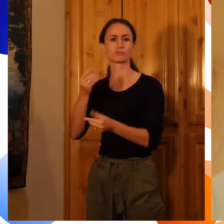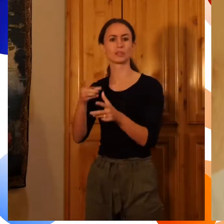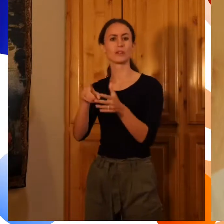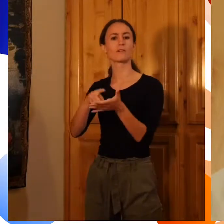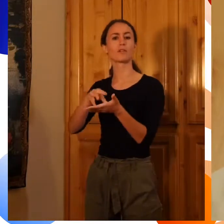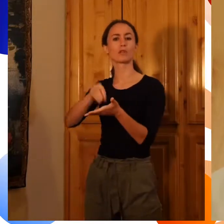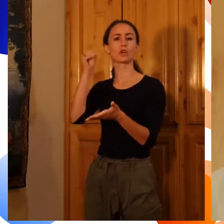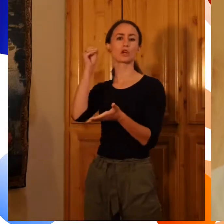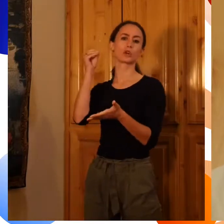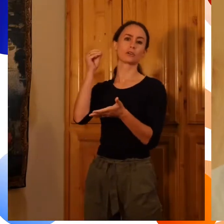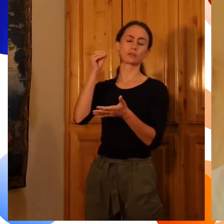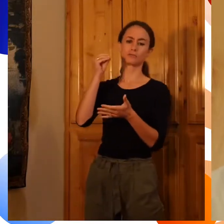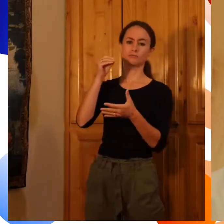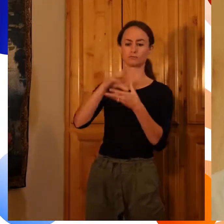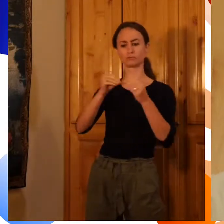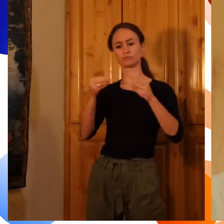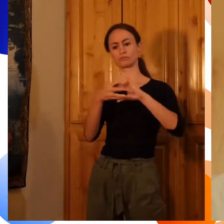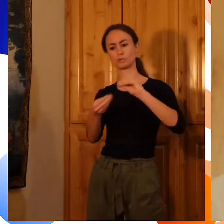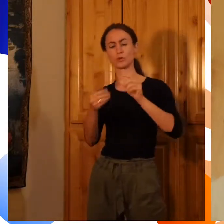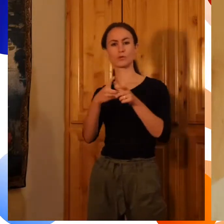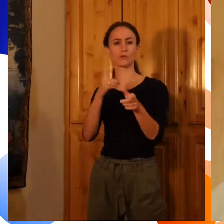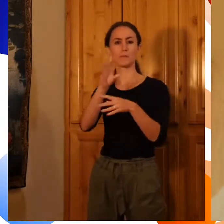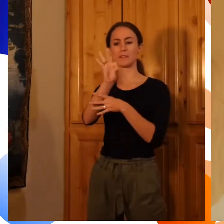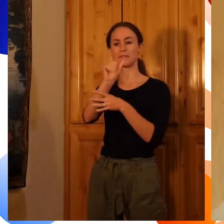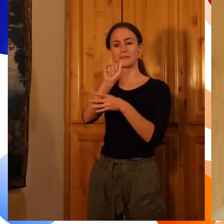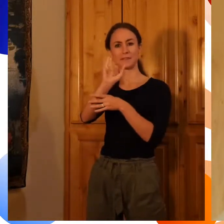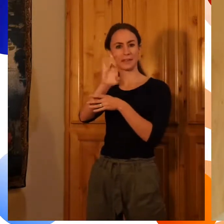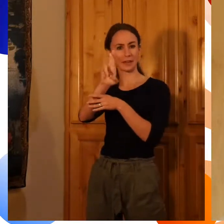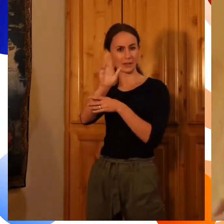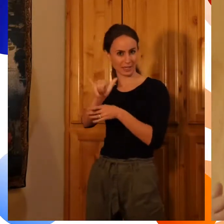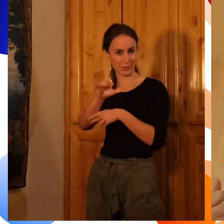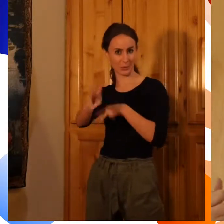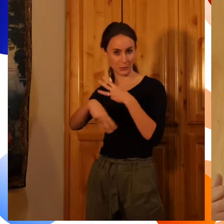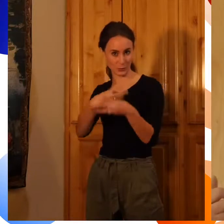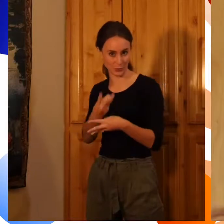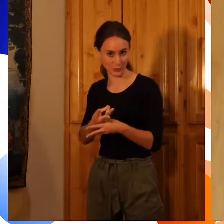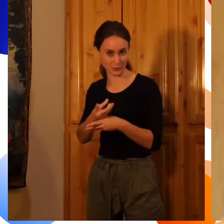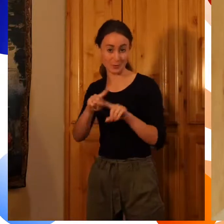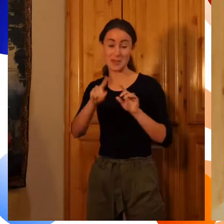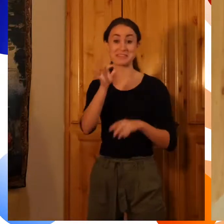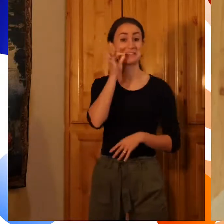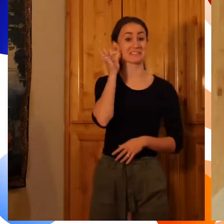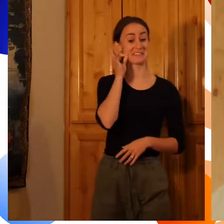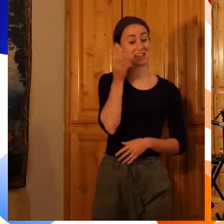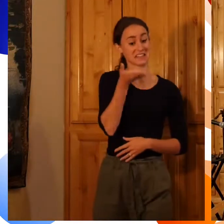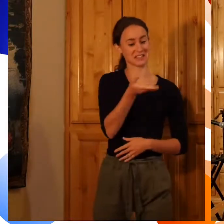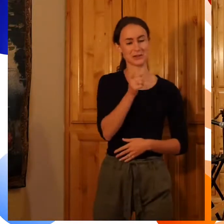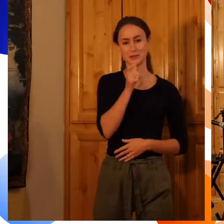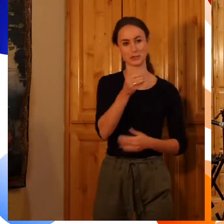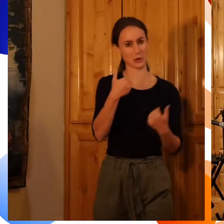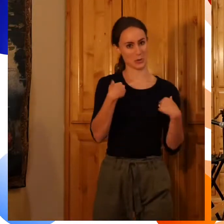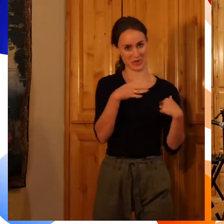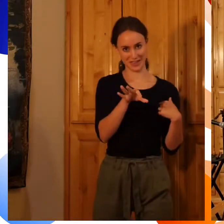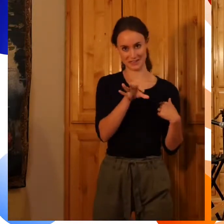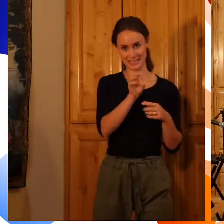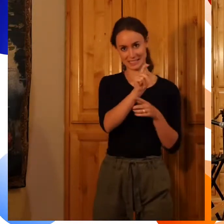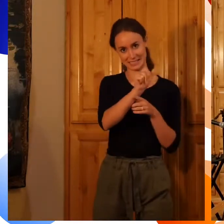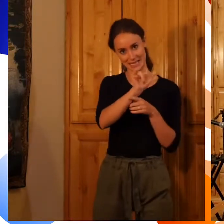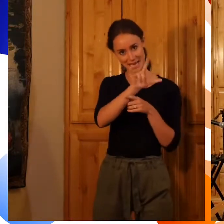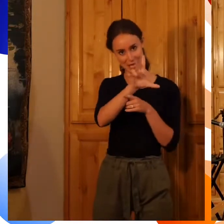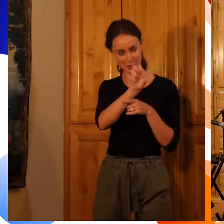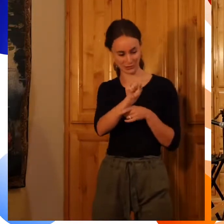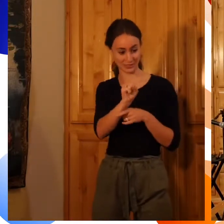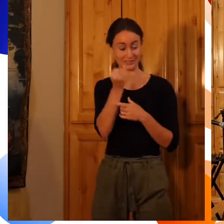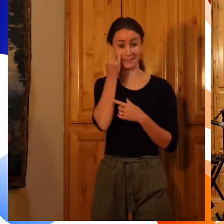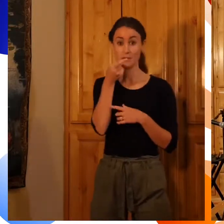the fairy world. But the cats there have no tails. If you've ever seen a Manx cat, it has no tail. And